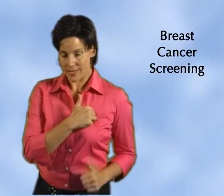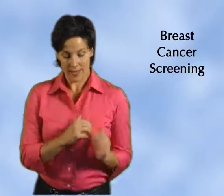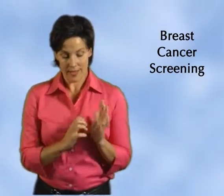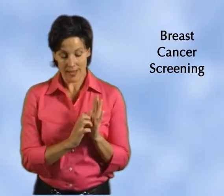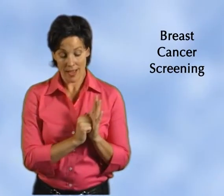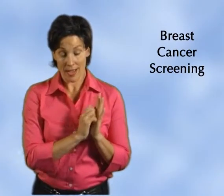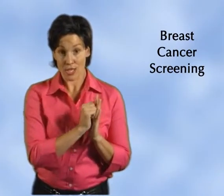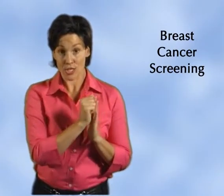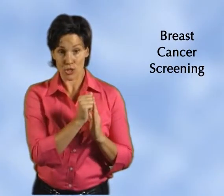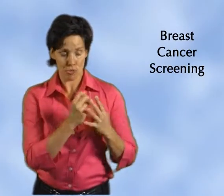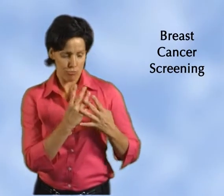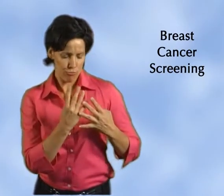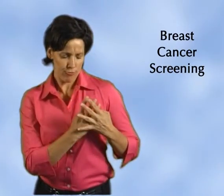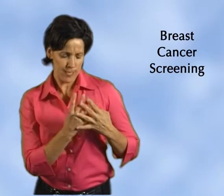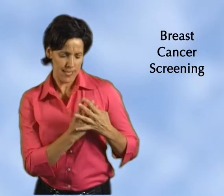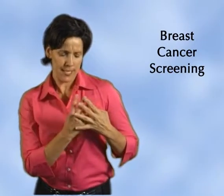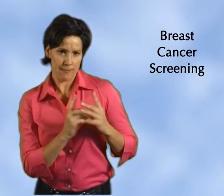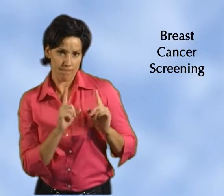through breast cancer screening.